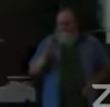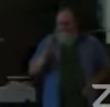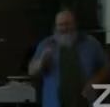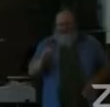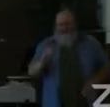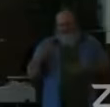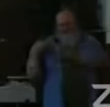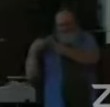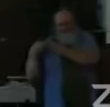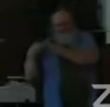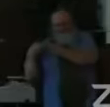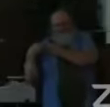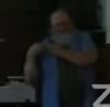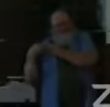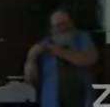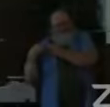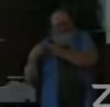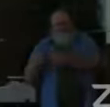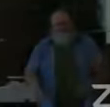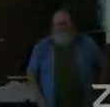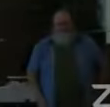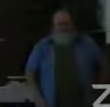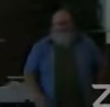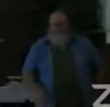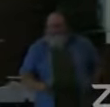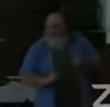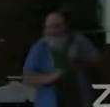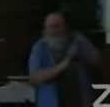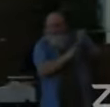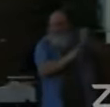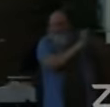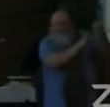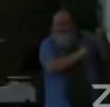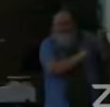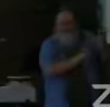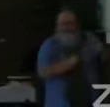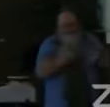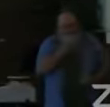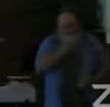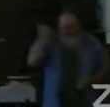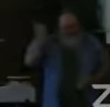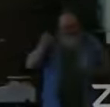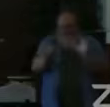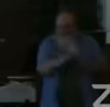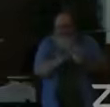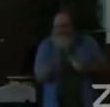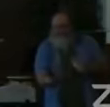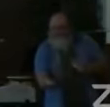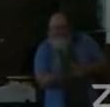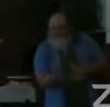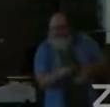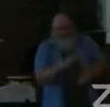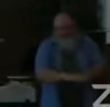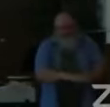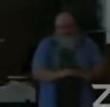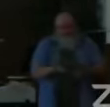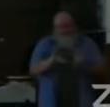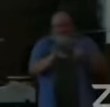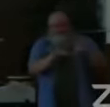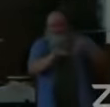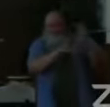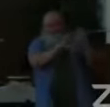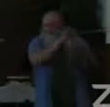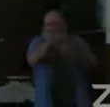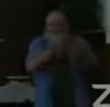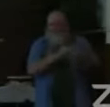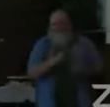burdensome. God gave it to us to protect us and to give us the best possible life we could have here on earth. And if life here on earth isn't good enough,